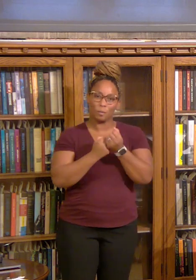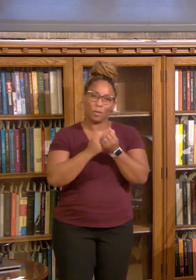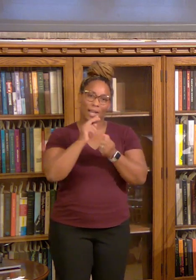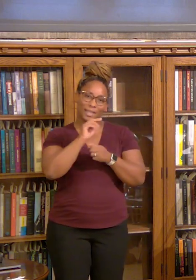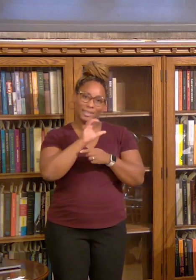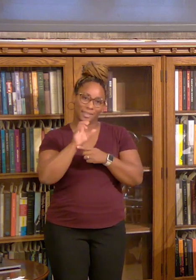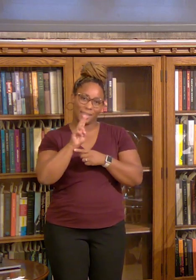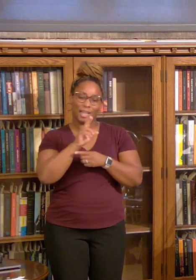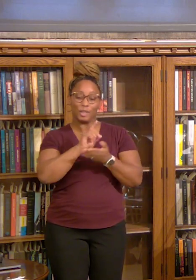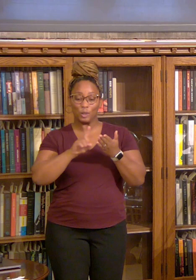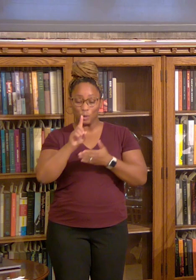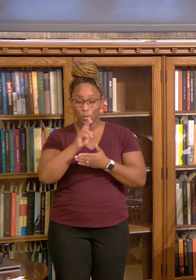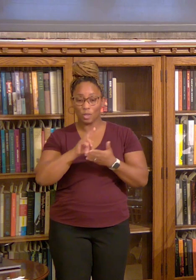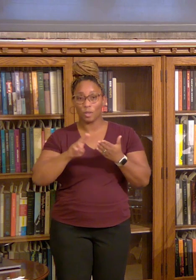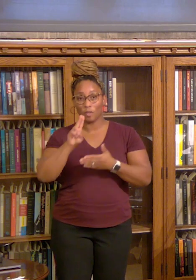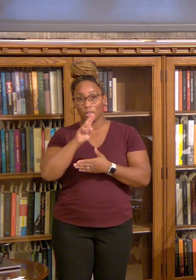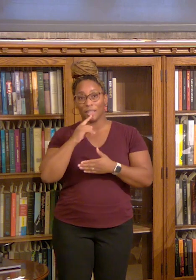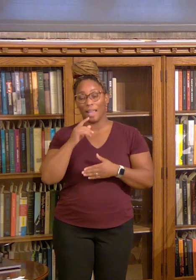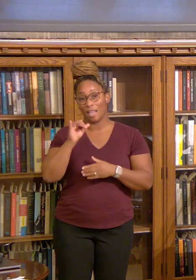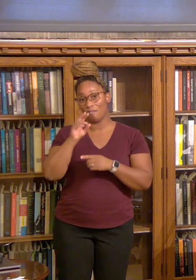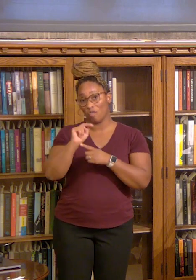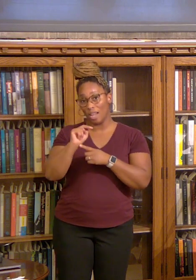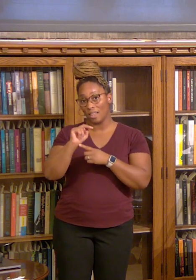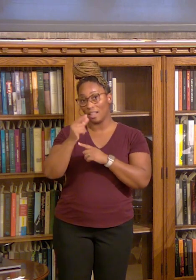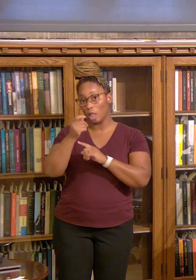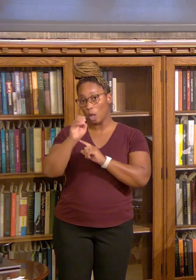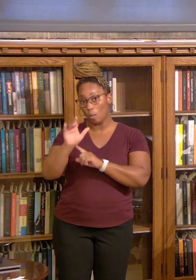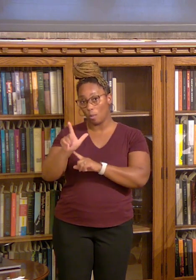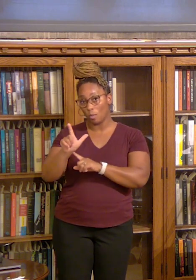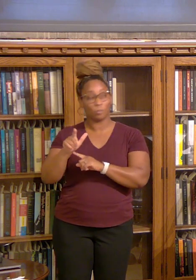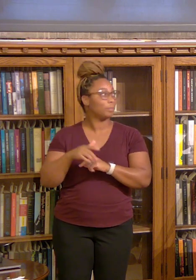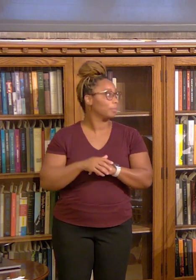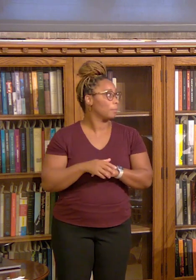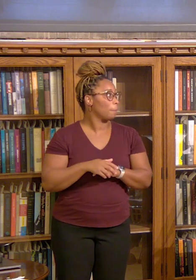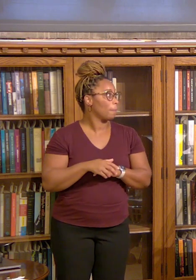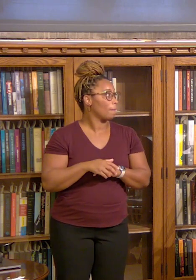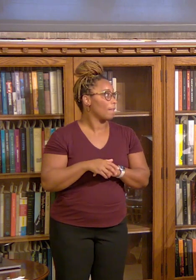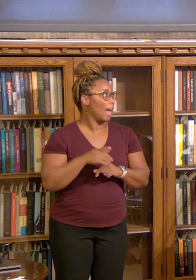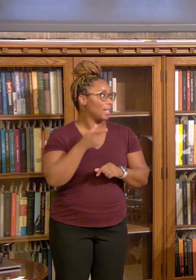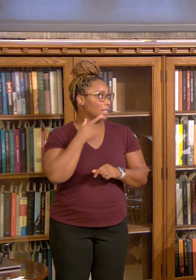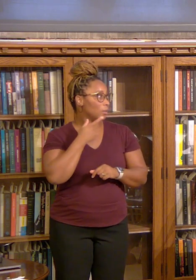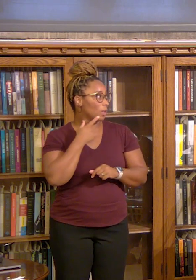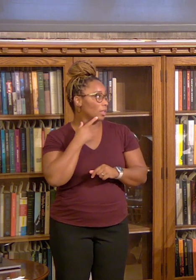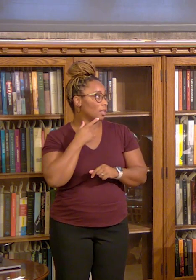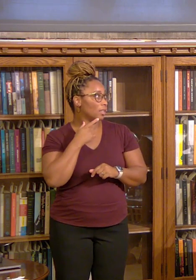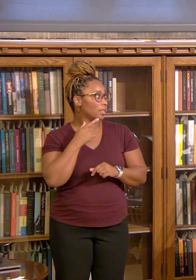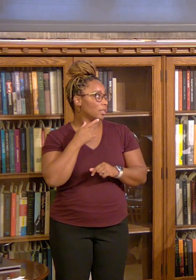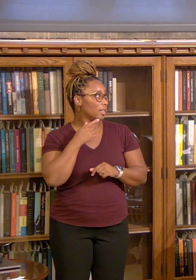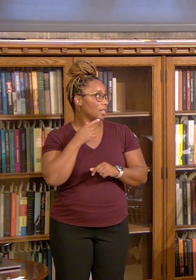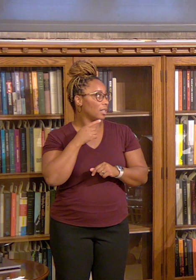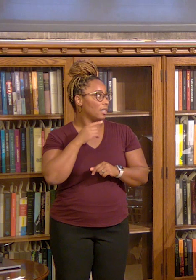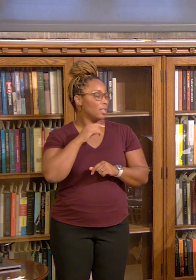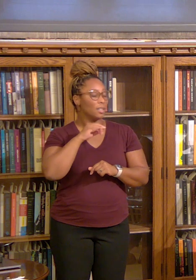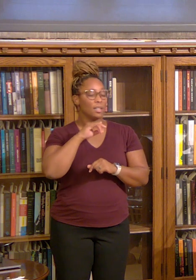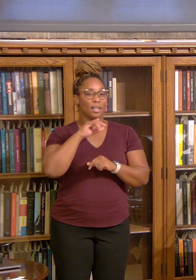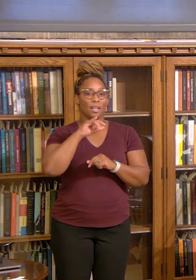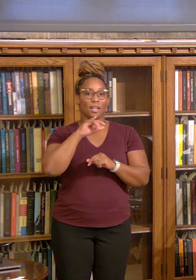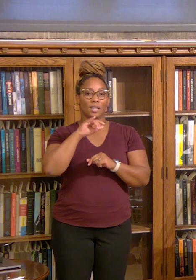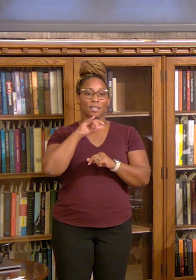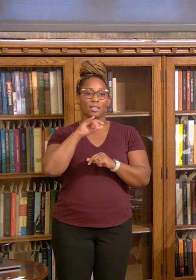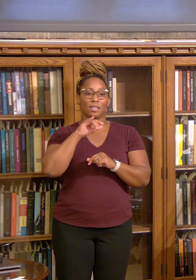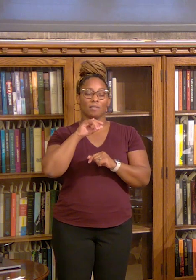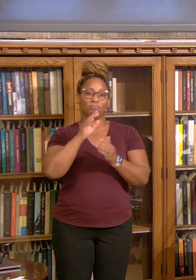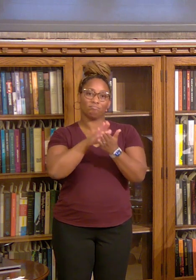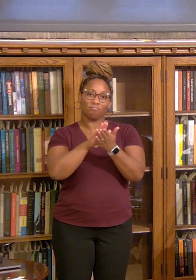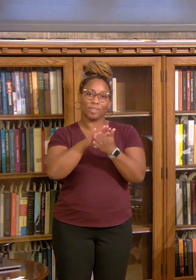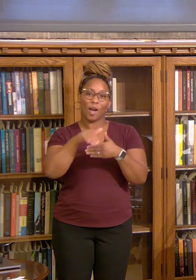Central University and LLC um I also want to give a shout out to John go and all